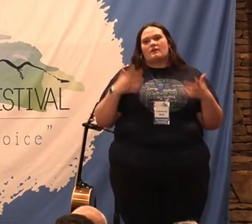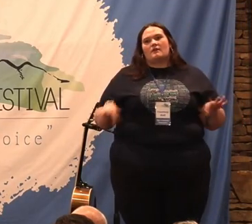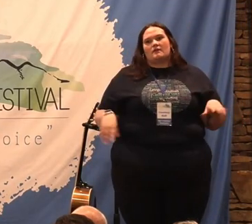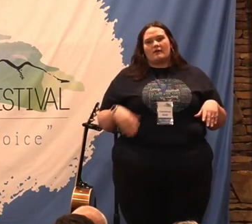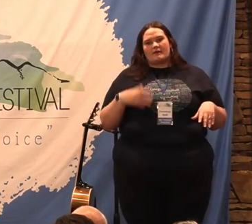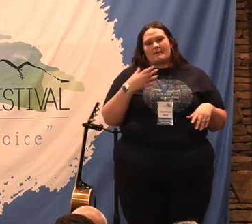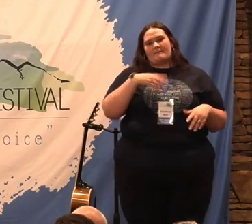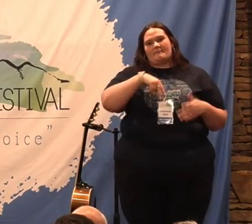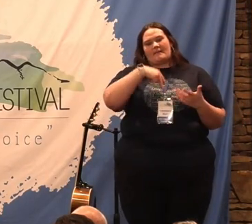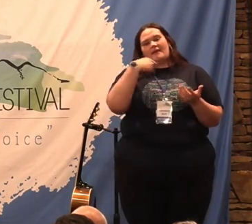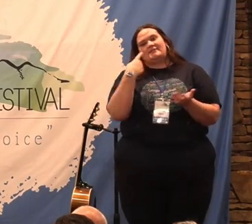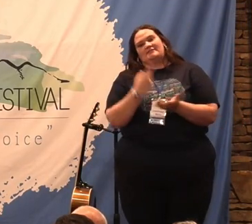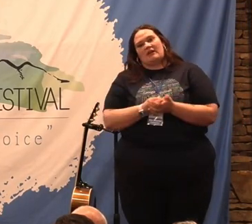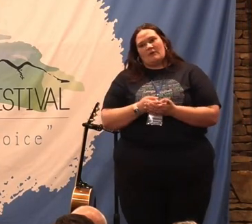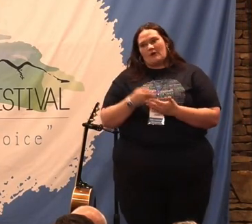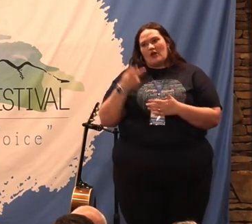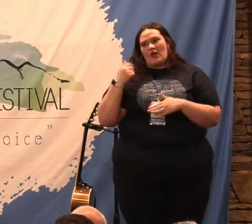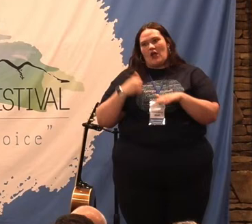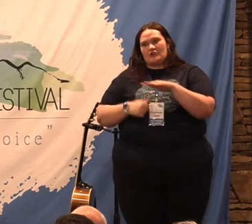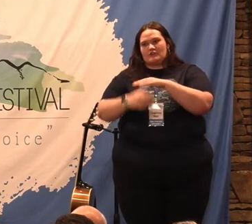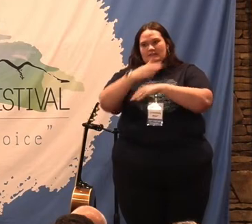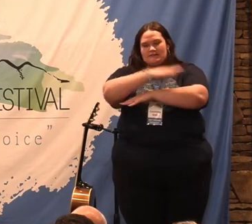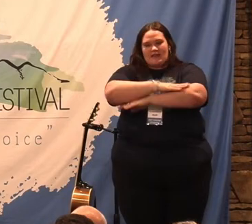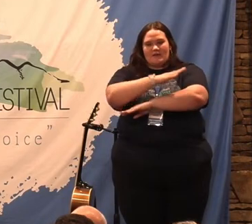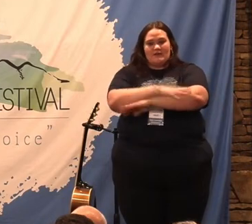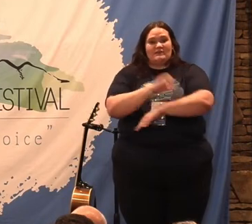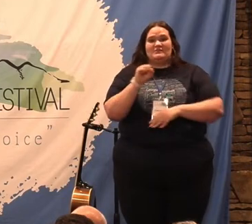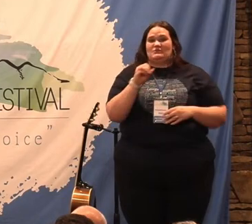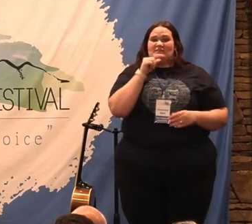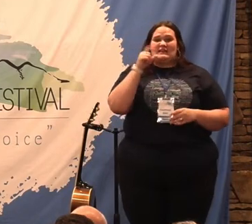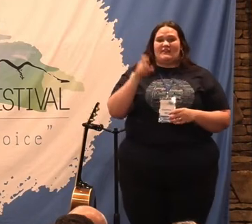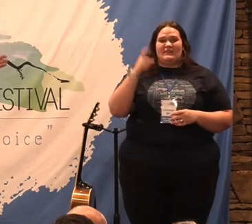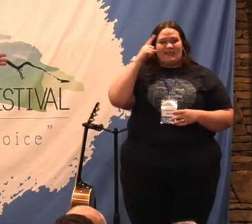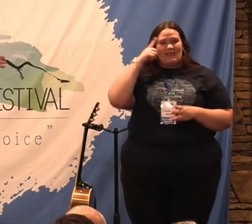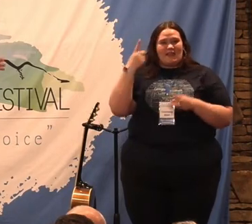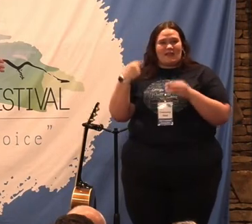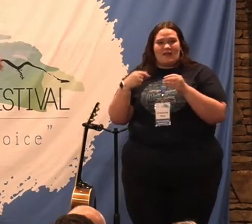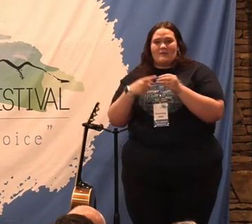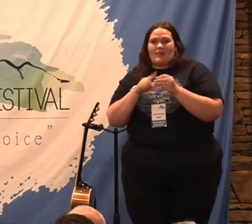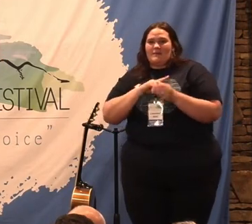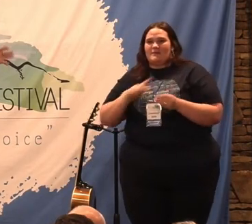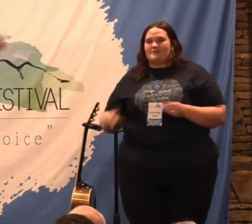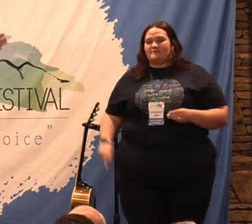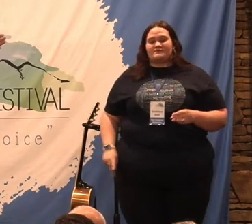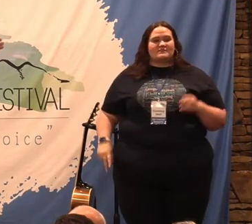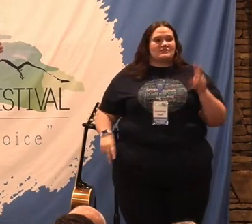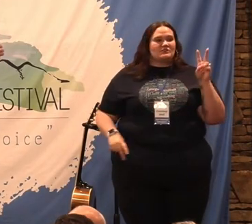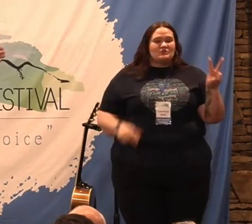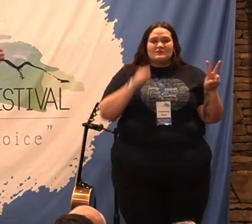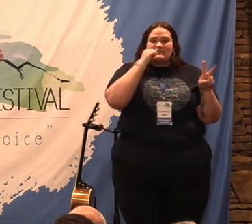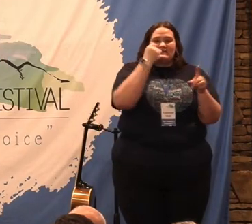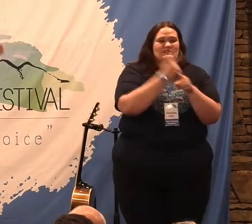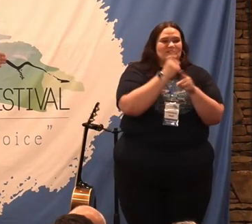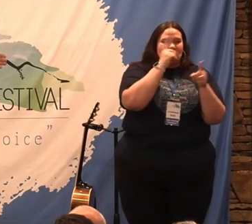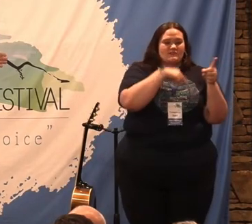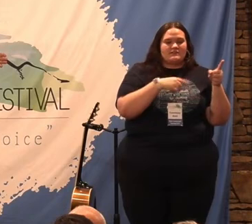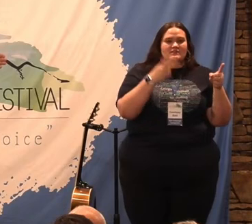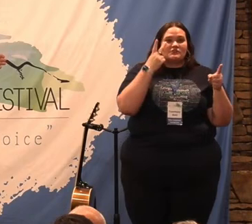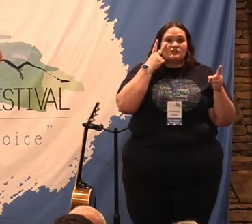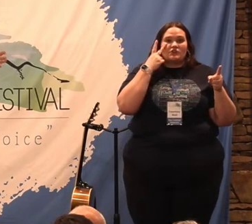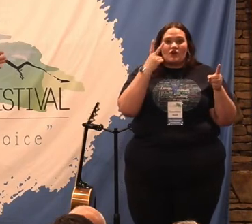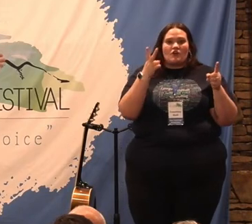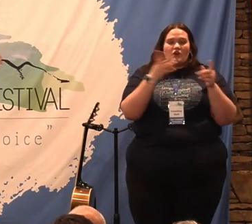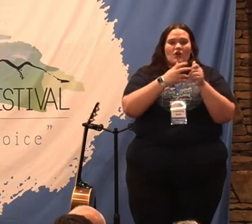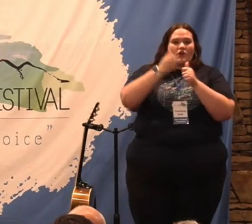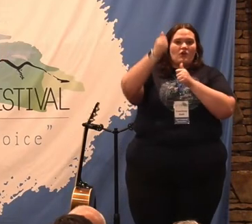a table, so that was one possibility she didn't even have to think about. Her two ditzy stepsisters caught sight of her across the